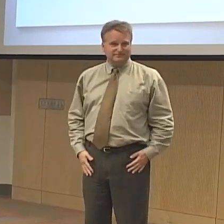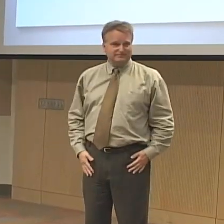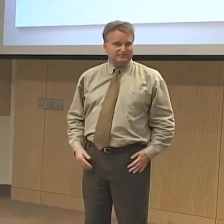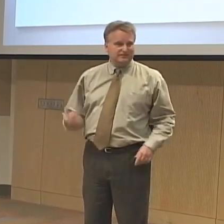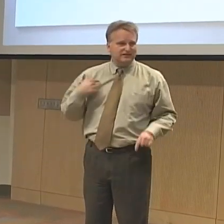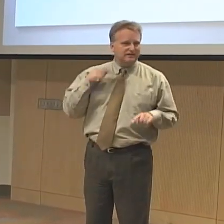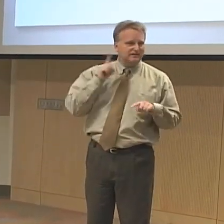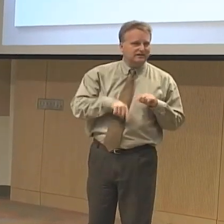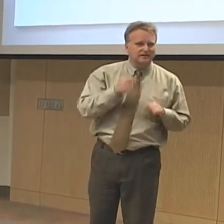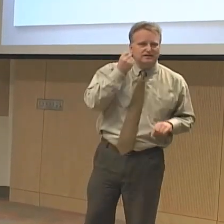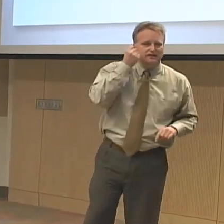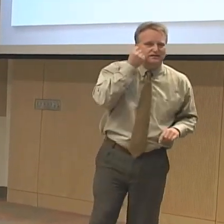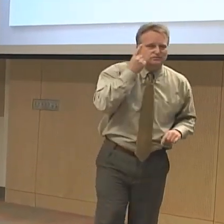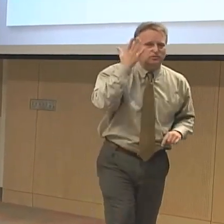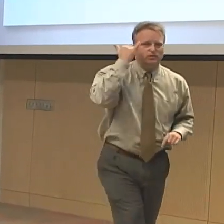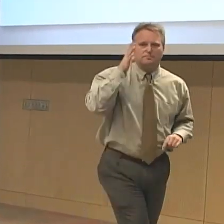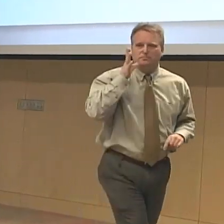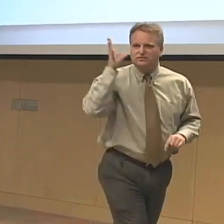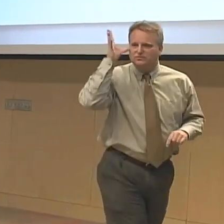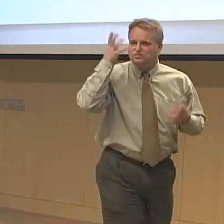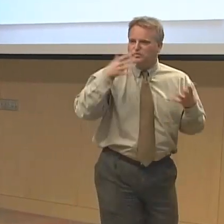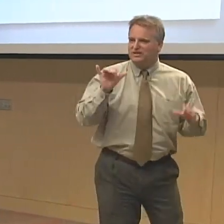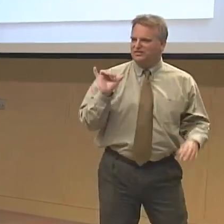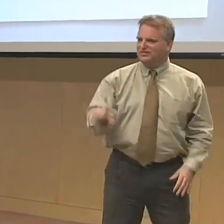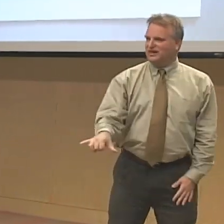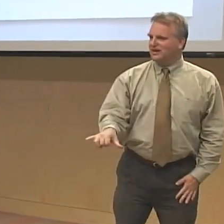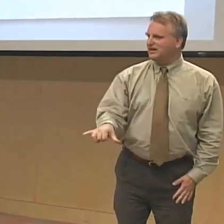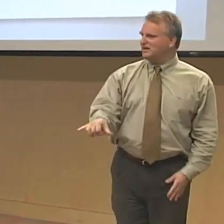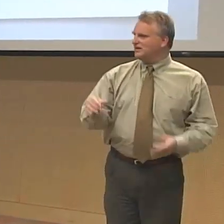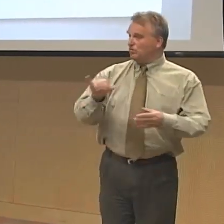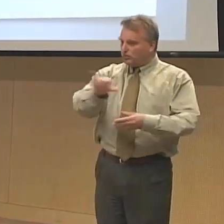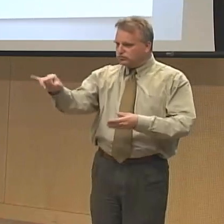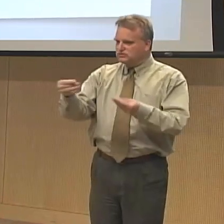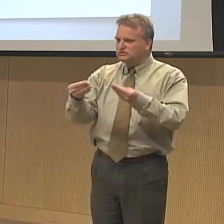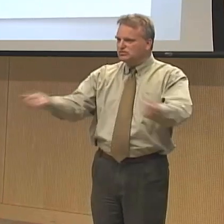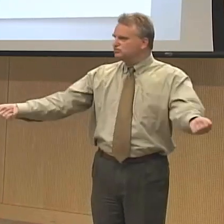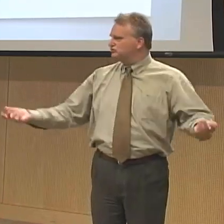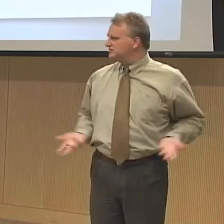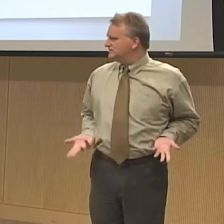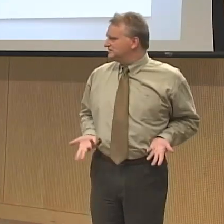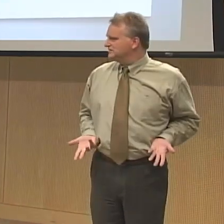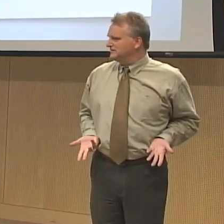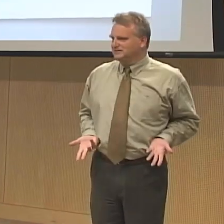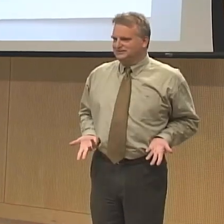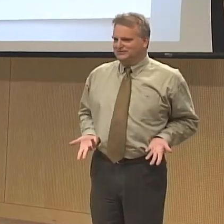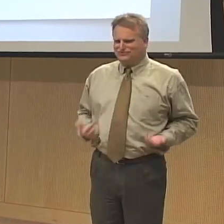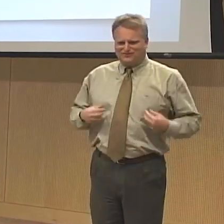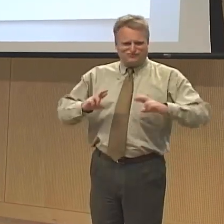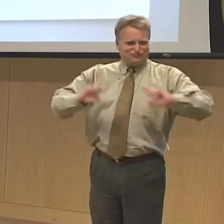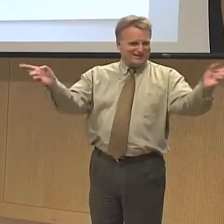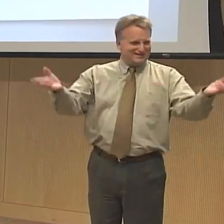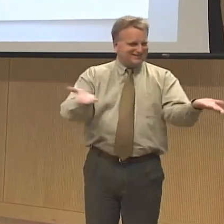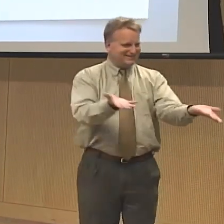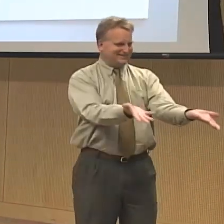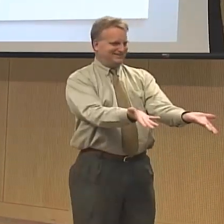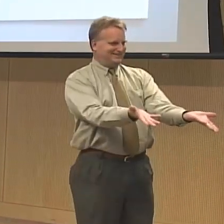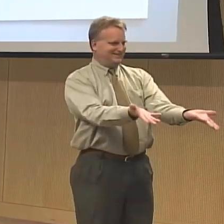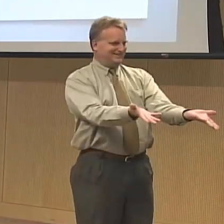still live a productive life. I cannot understand why parents don't want that, don't want those solutions out there. They're ready-made,